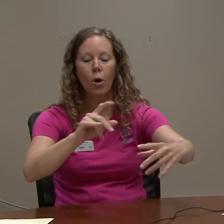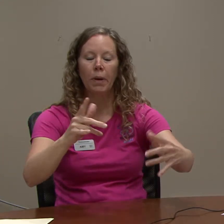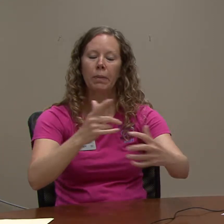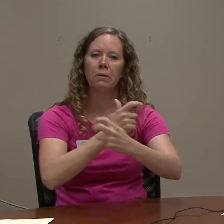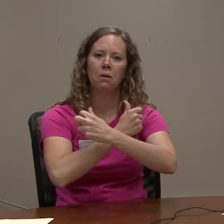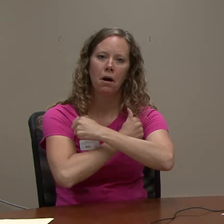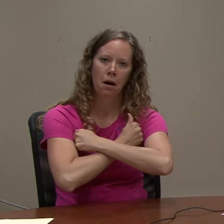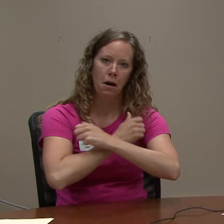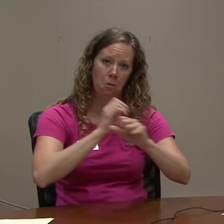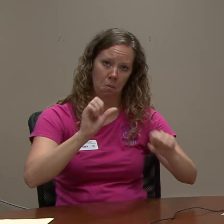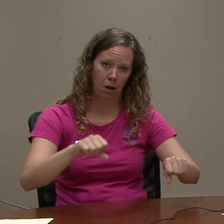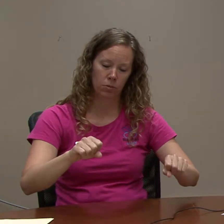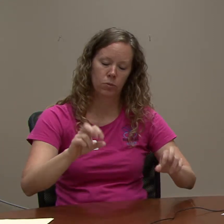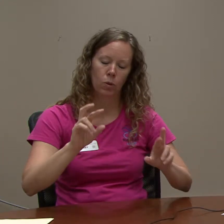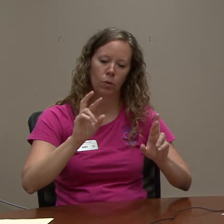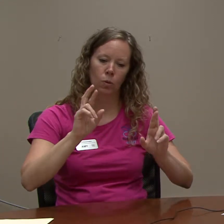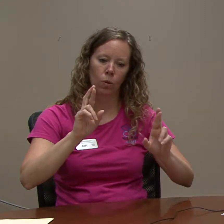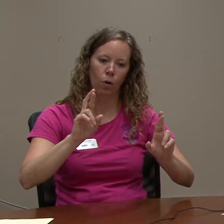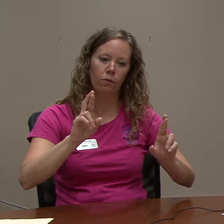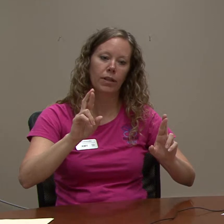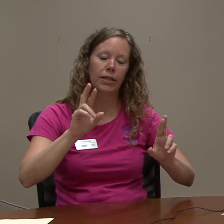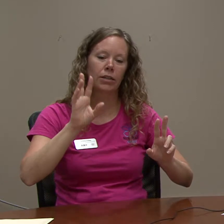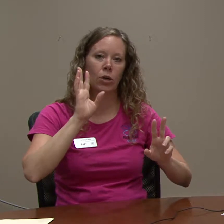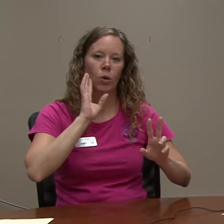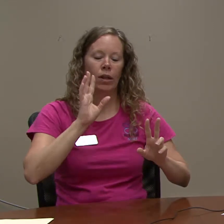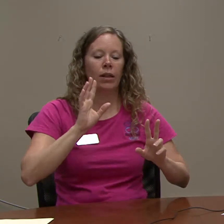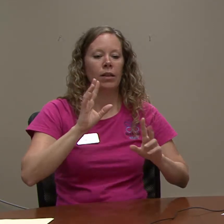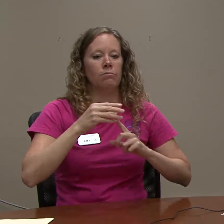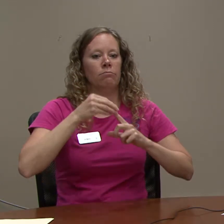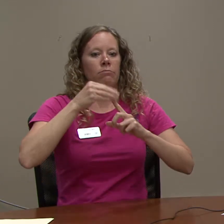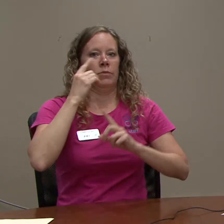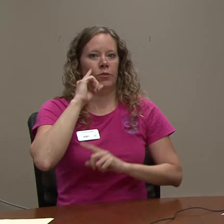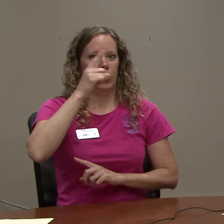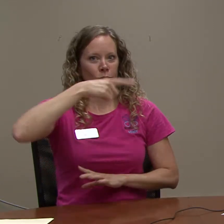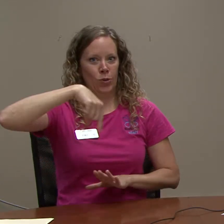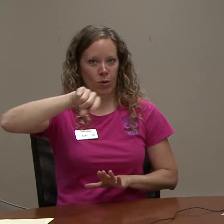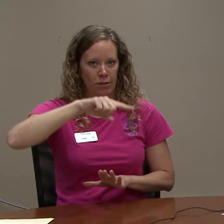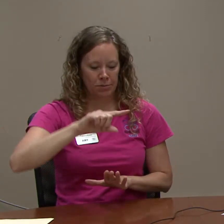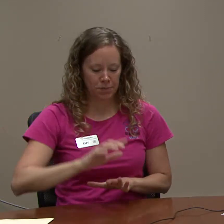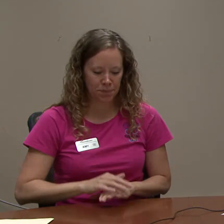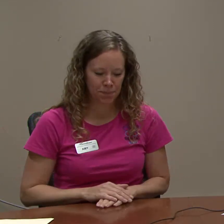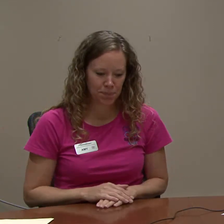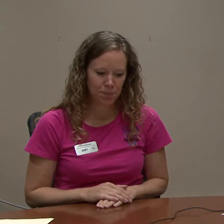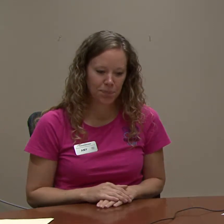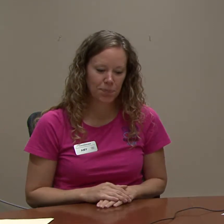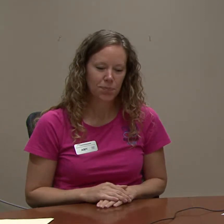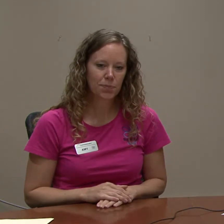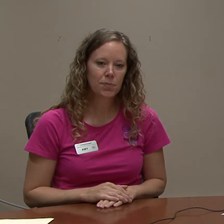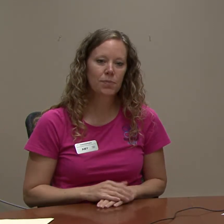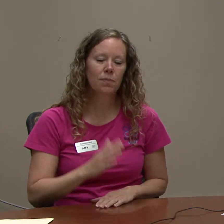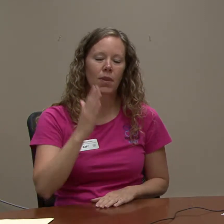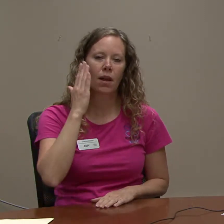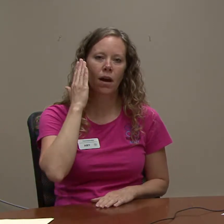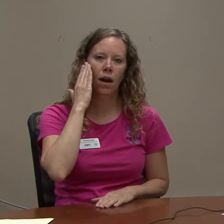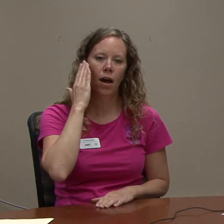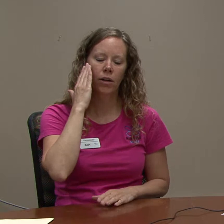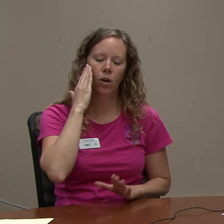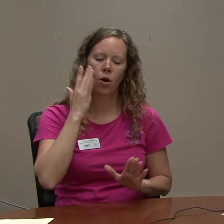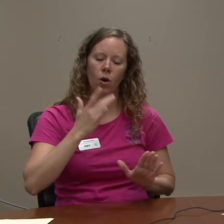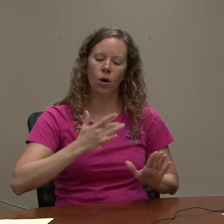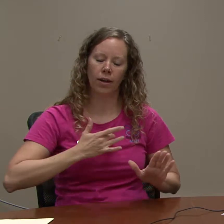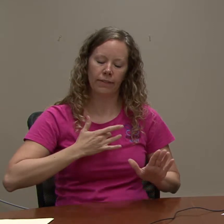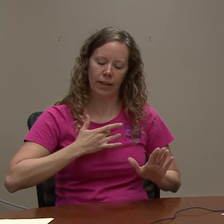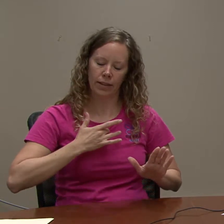them a hug. So we're hoping that will make it a little bit more special for you. And I know it doesn't seem like enough,